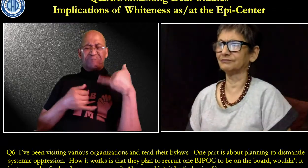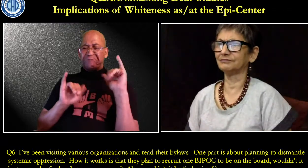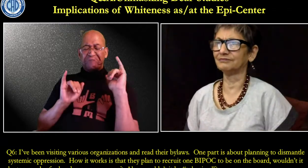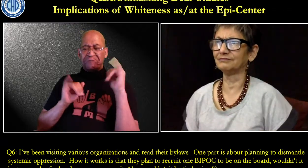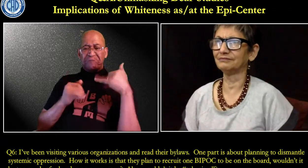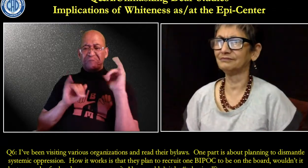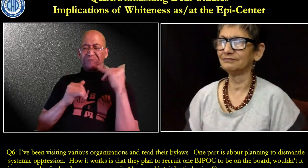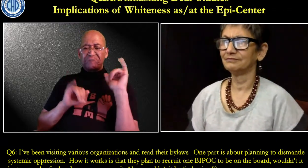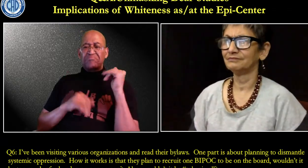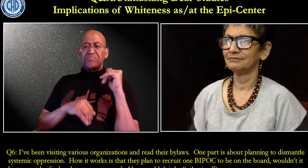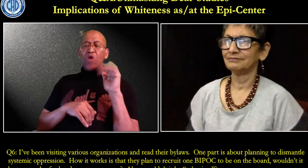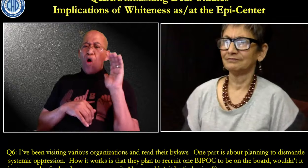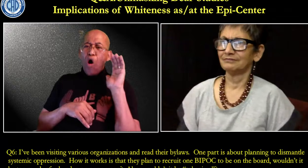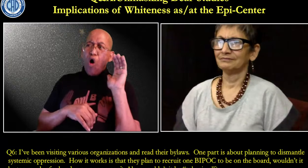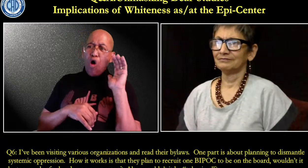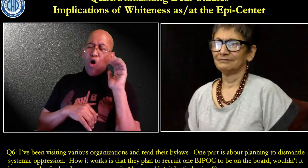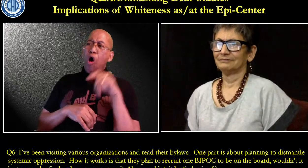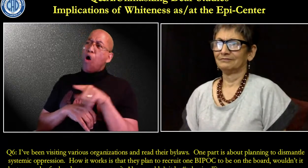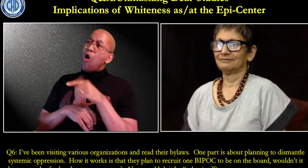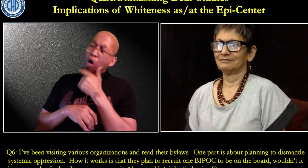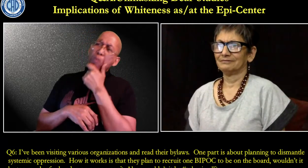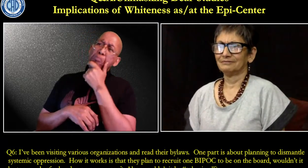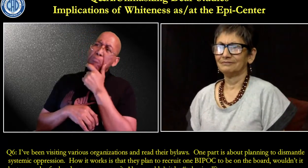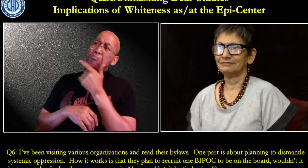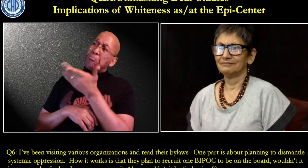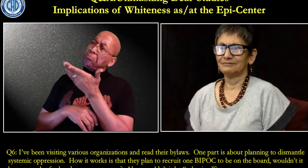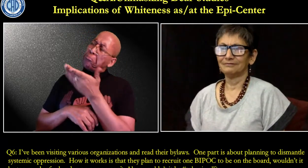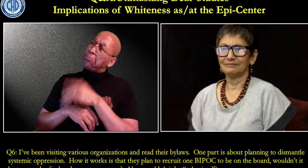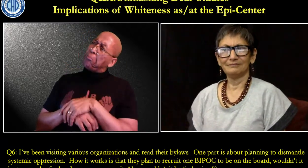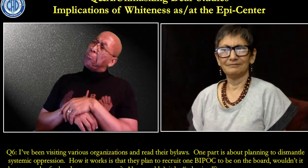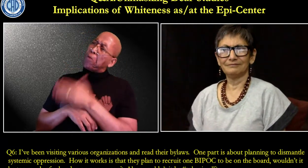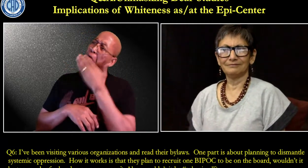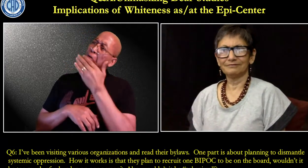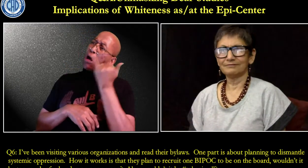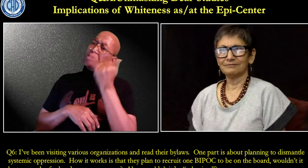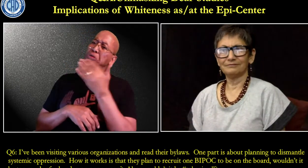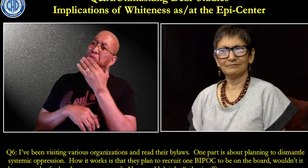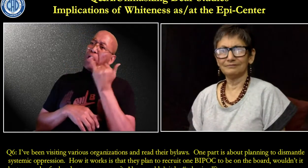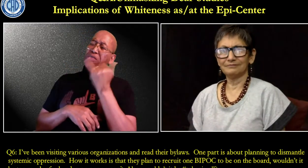9 or 12, there's, 9 out of 12, that's the same.